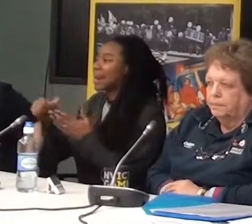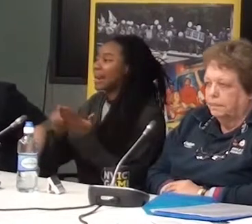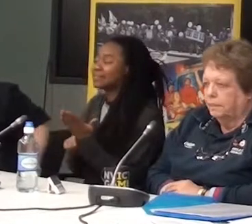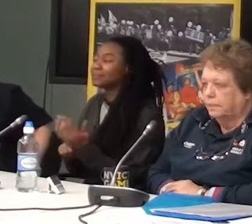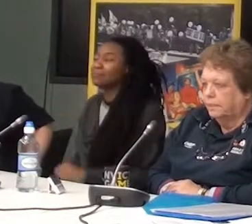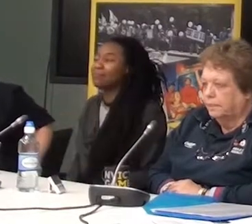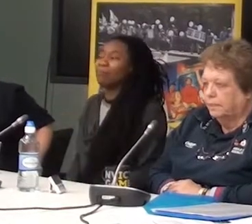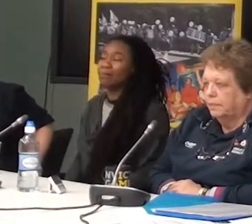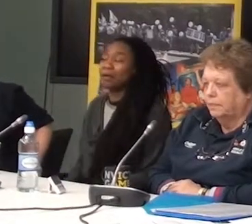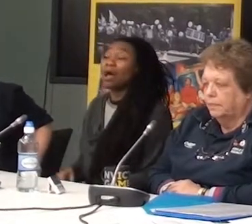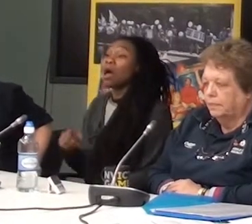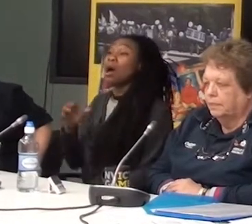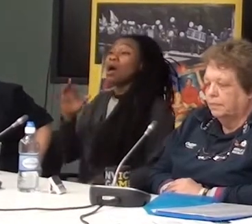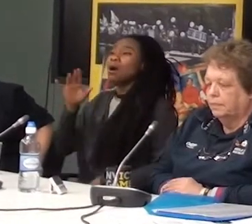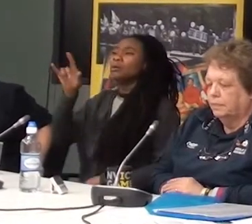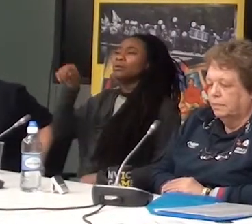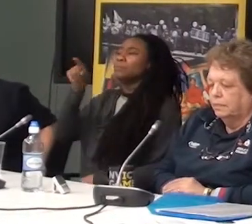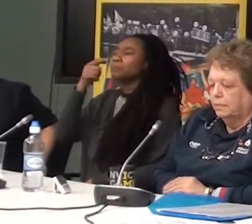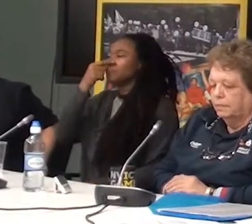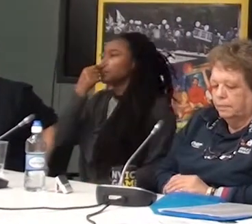Can you hear me? Yeah. Yes.